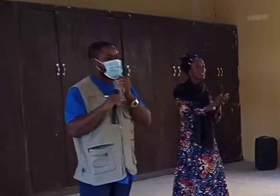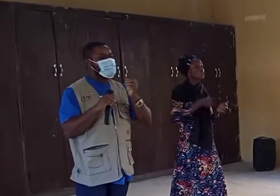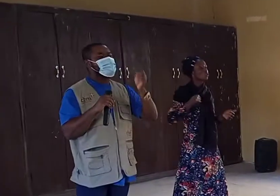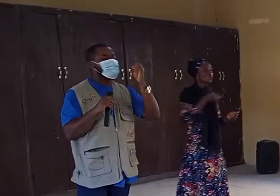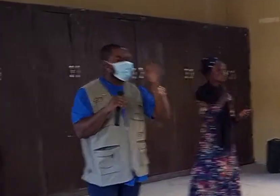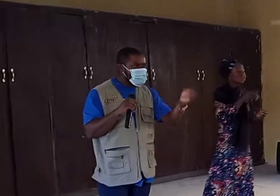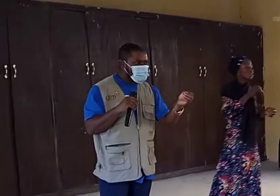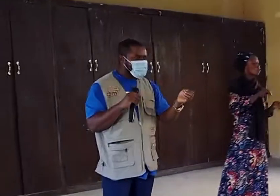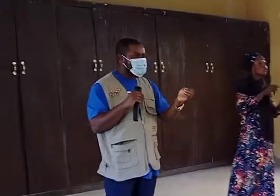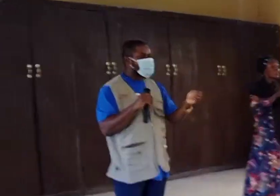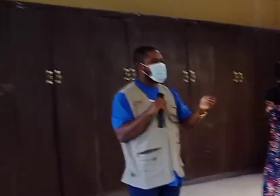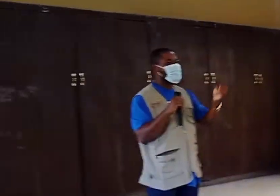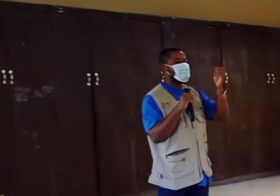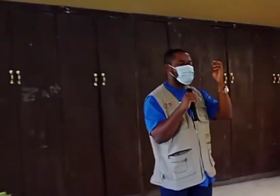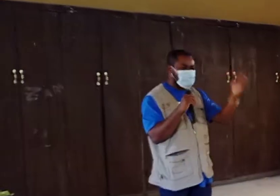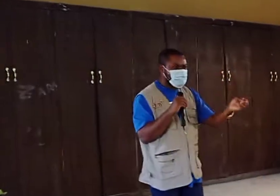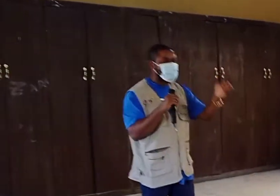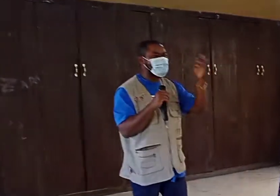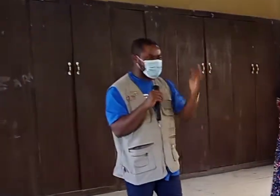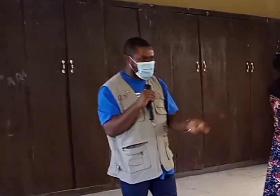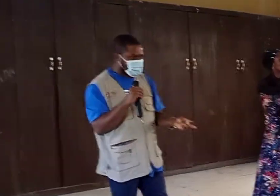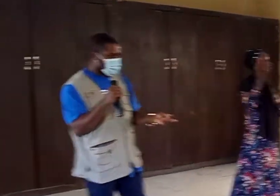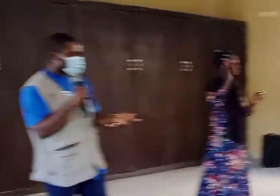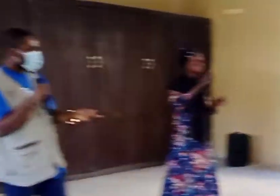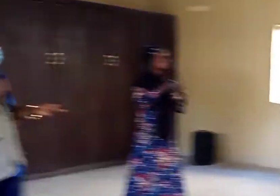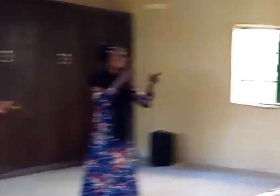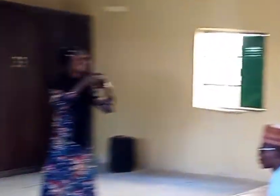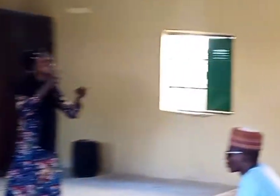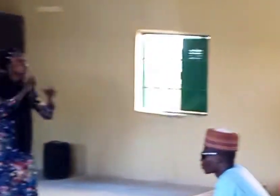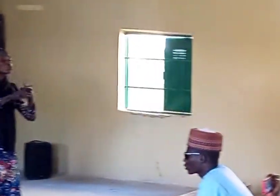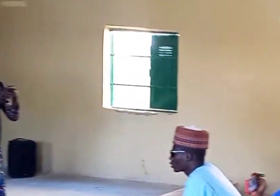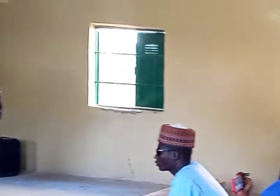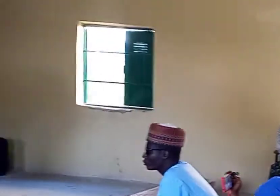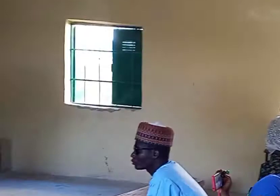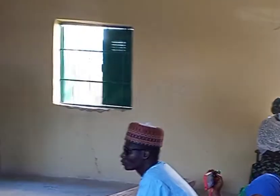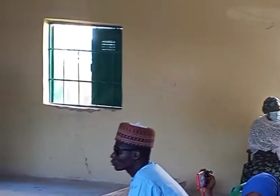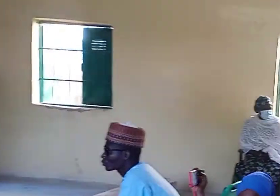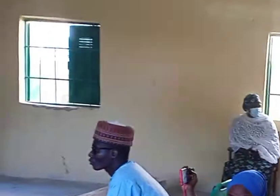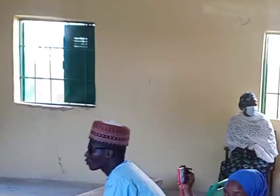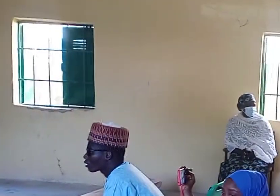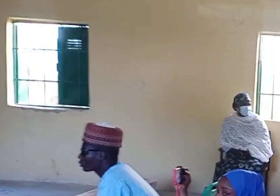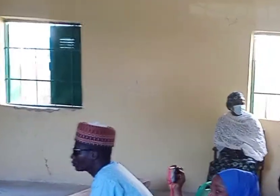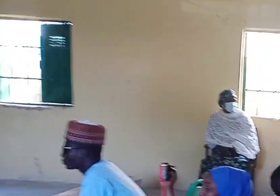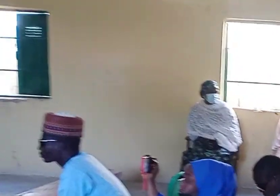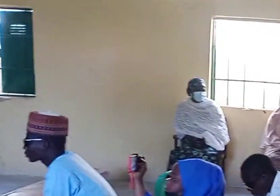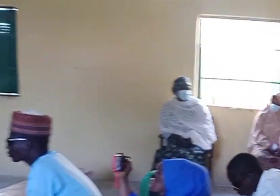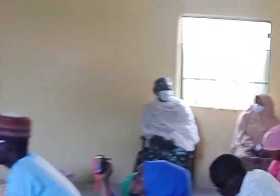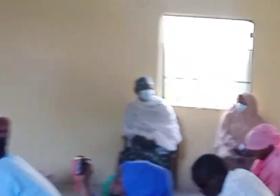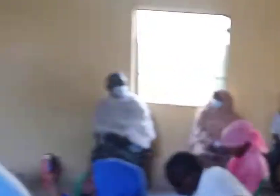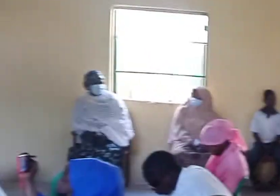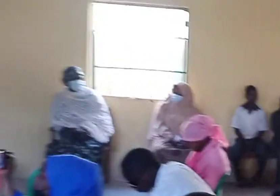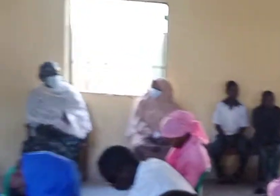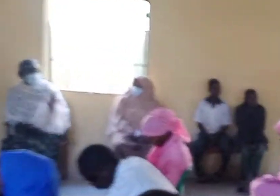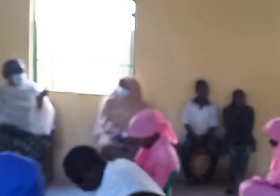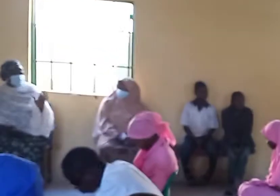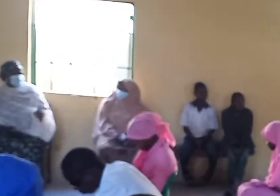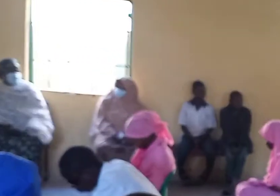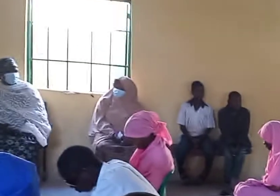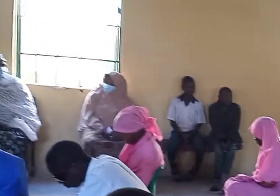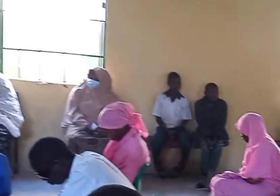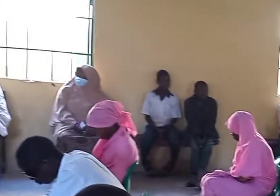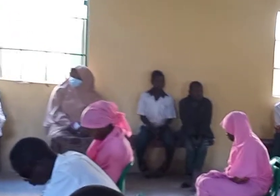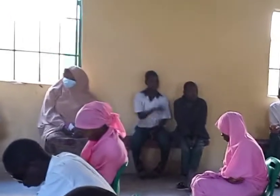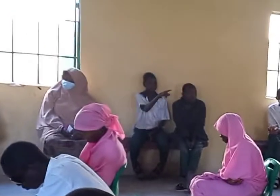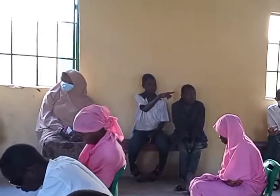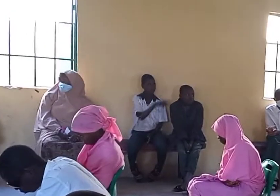that inclusion in terms of education, in terms of health, in terms of any sector that we